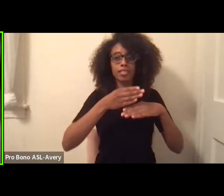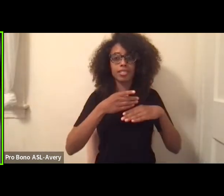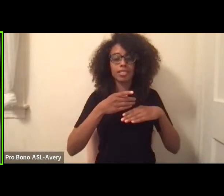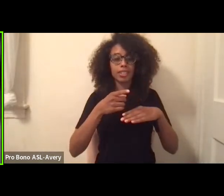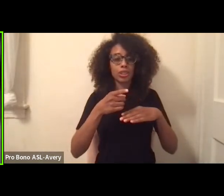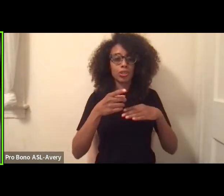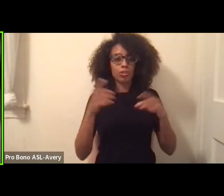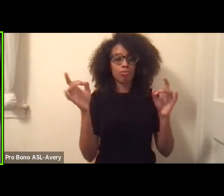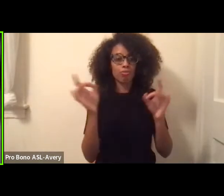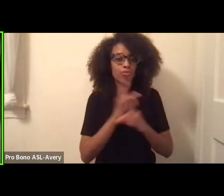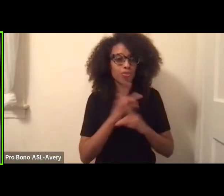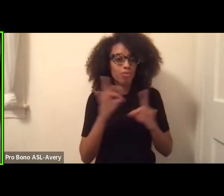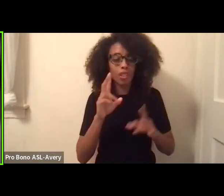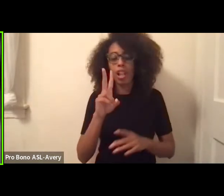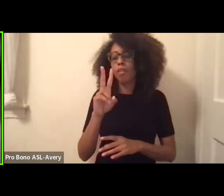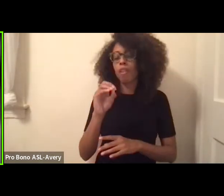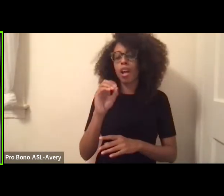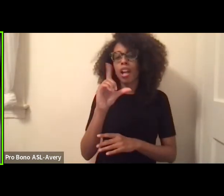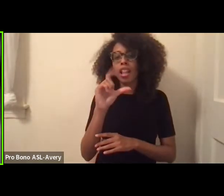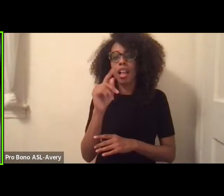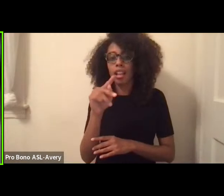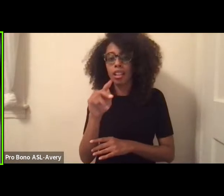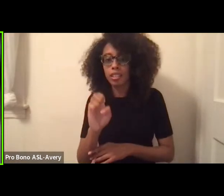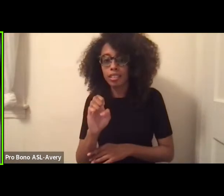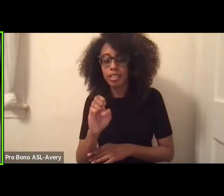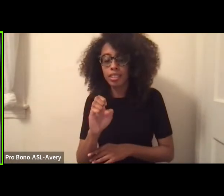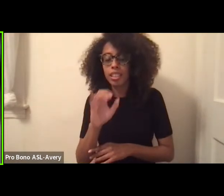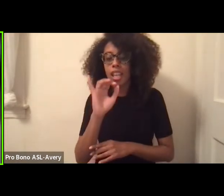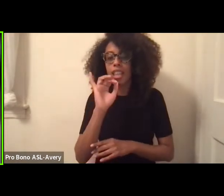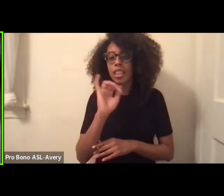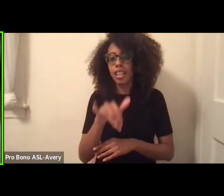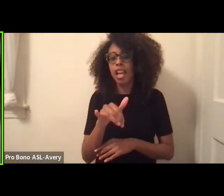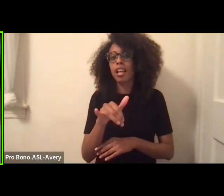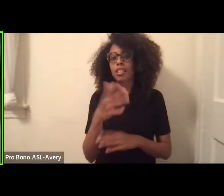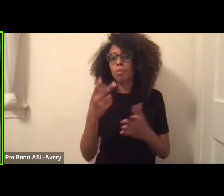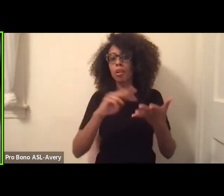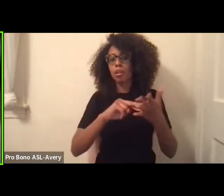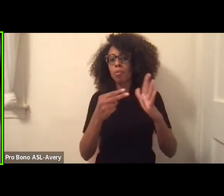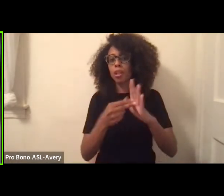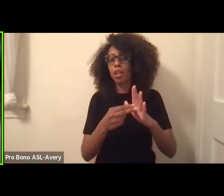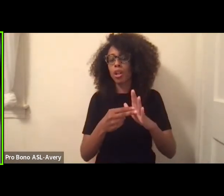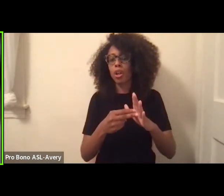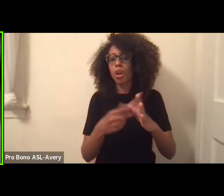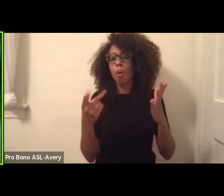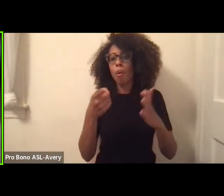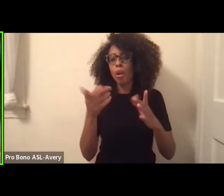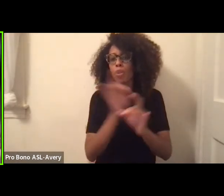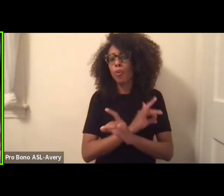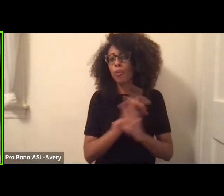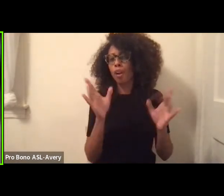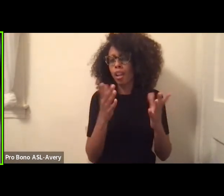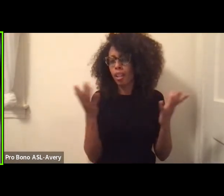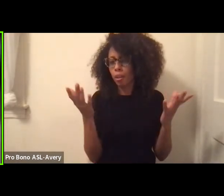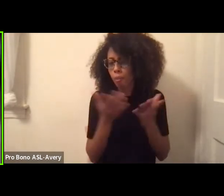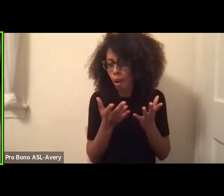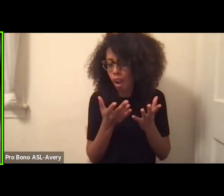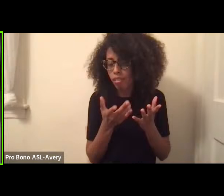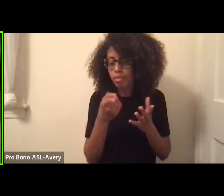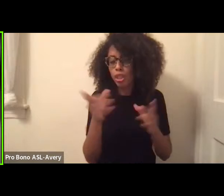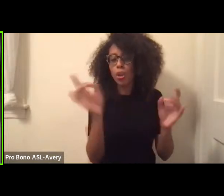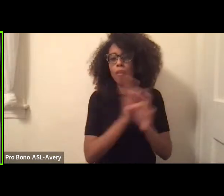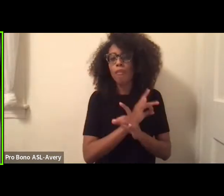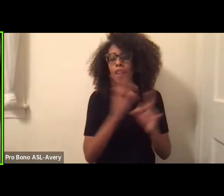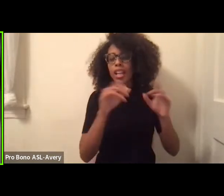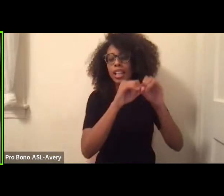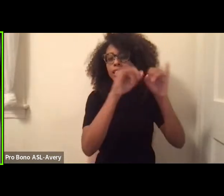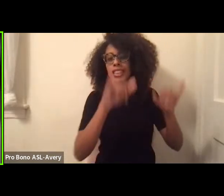violate. Really, that's what you're talking about when you say transgression. What are you violating? You're violating systems that are